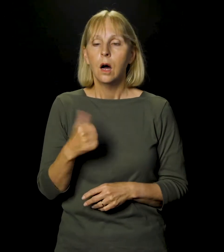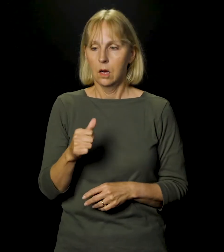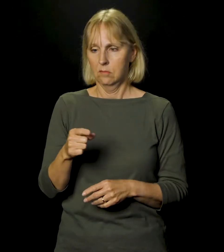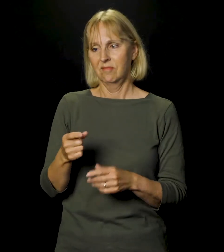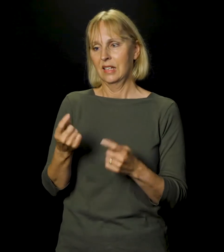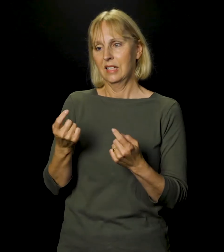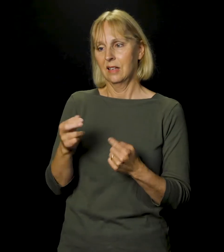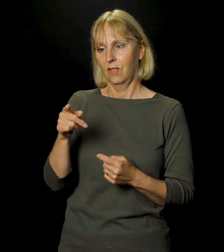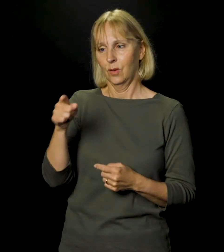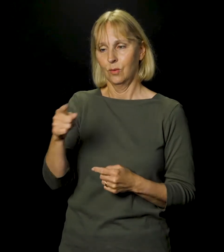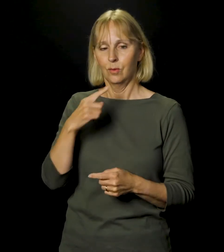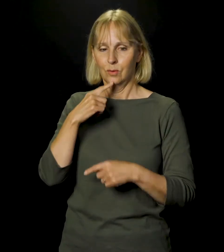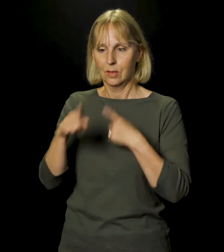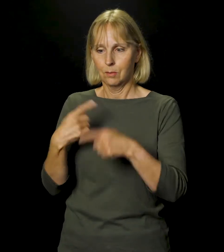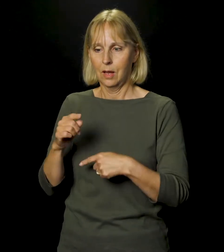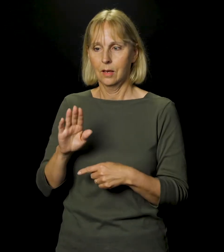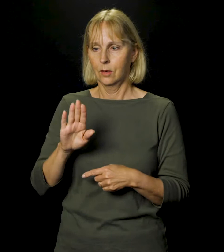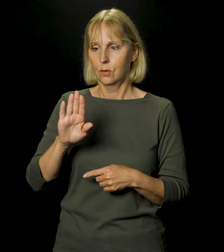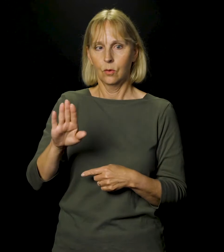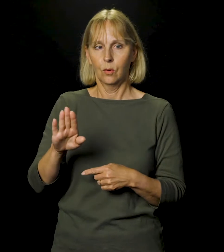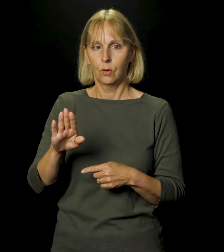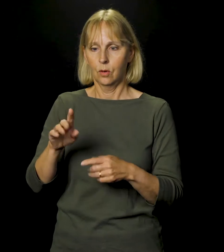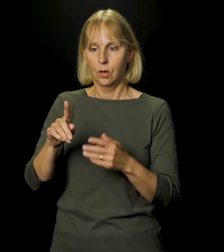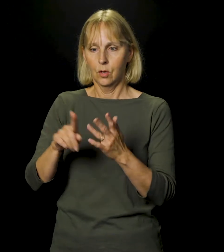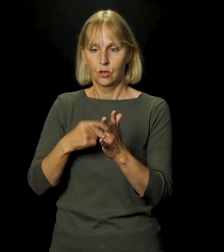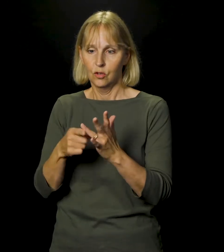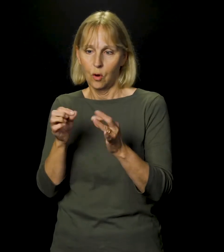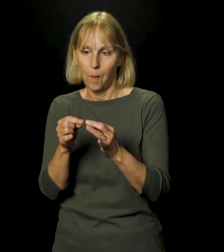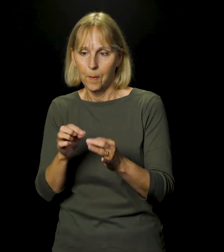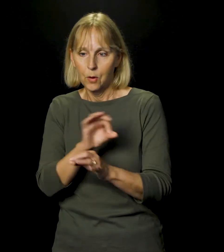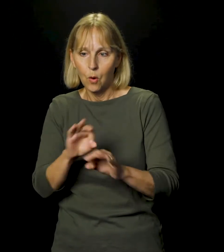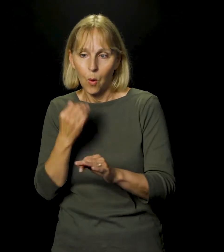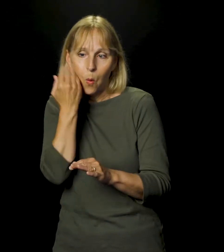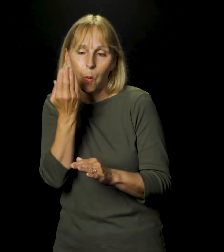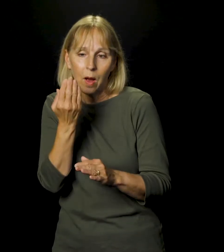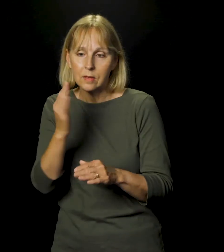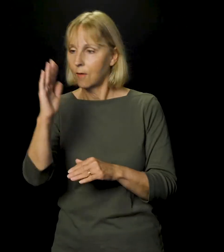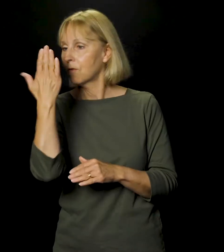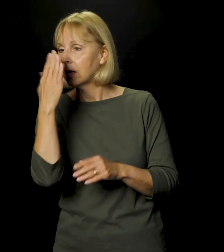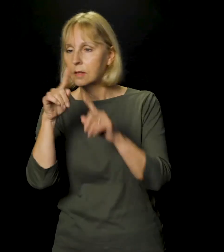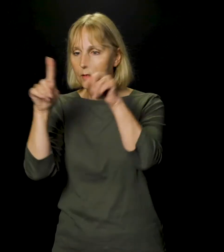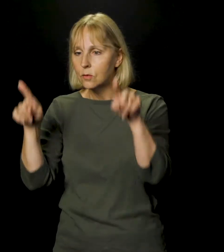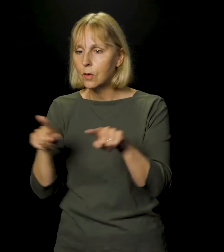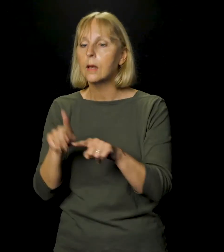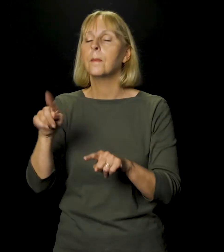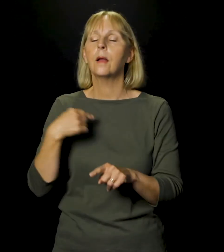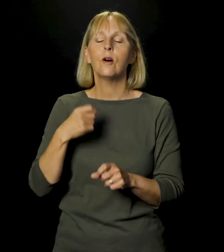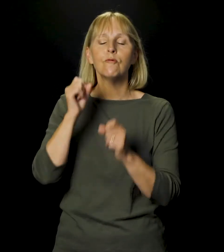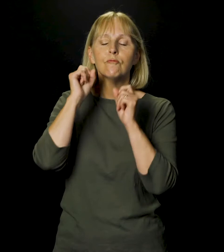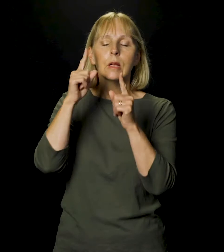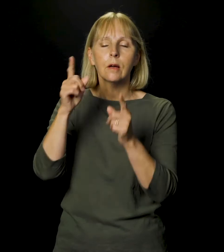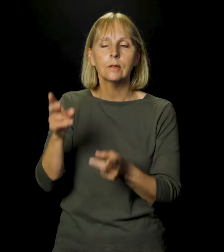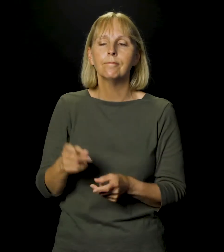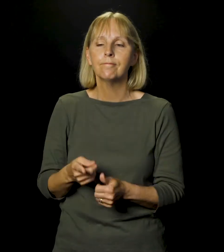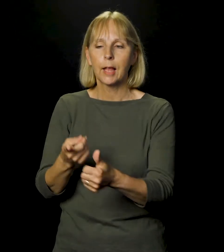you to say when your job isn't feeling like it's completely in front of a screen right now. But I took him at his word, and as I was walking